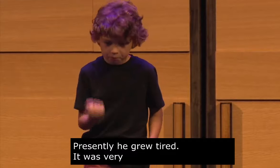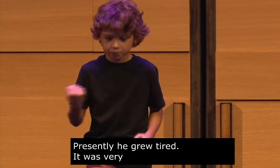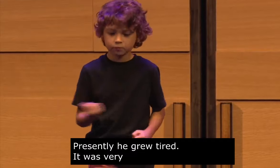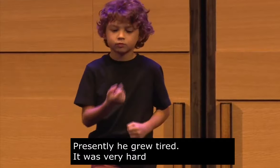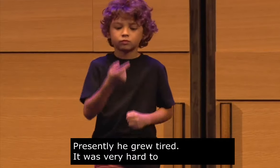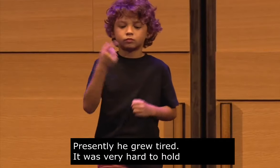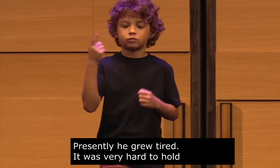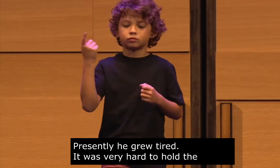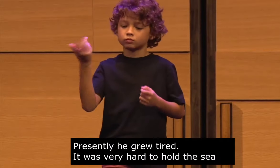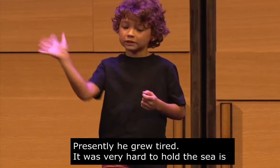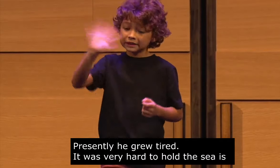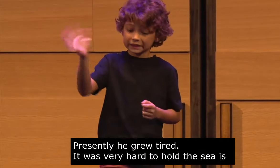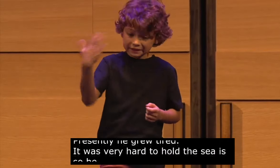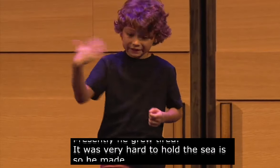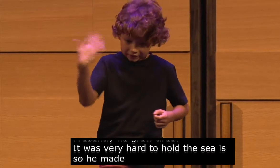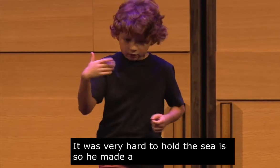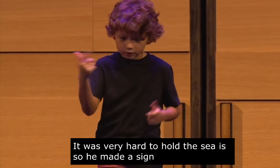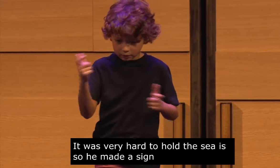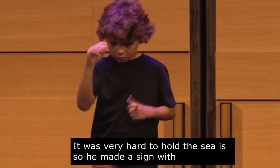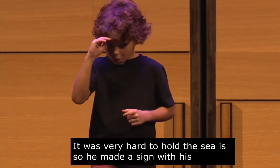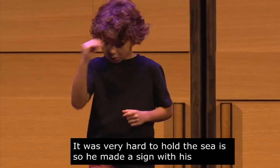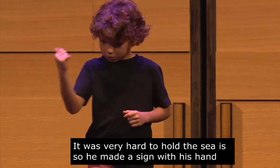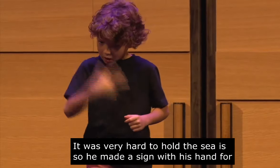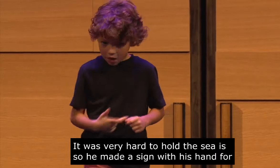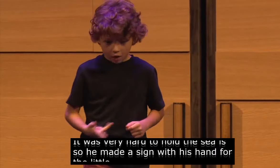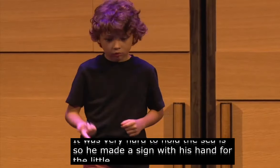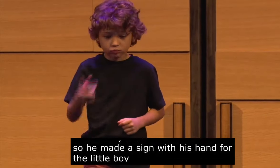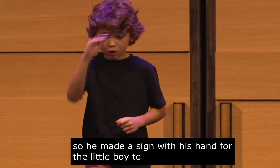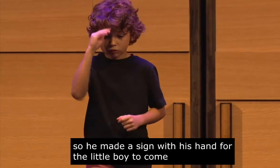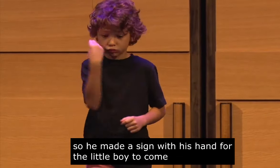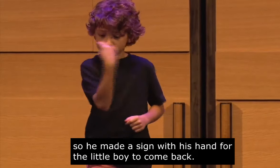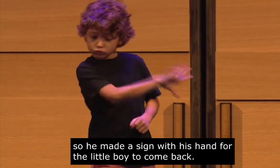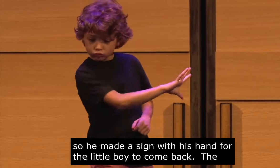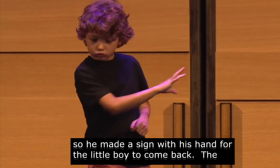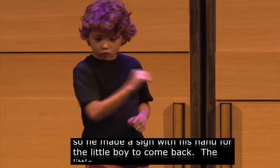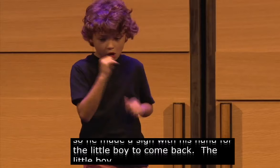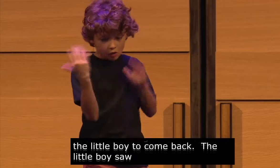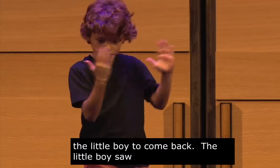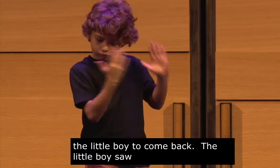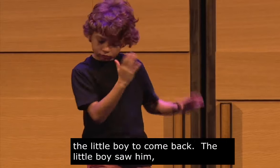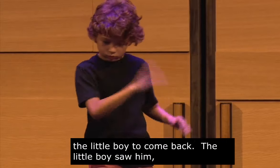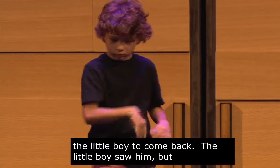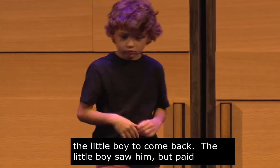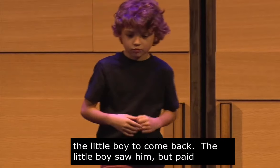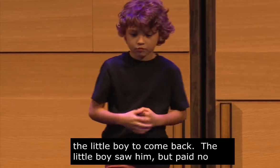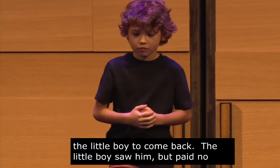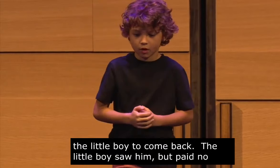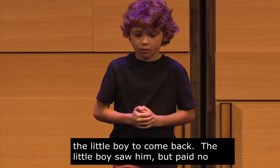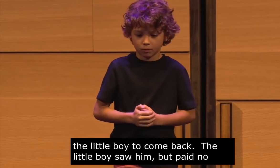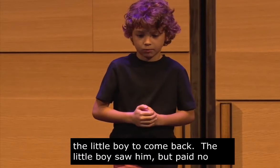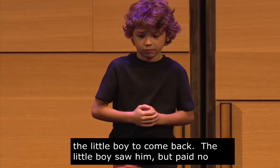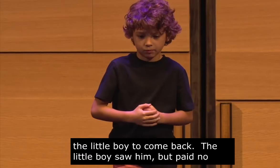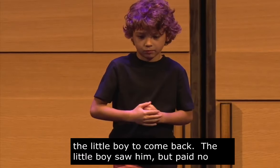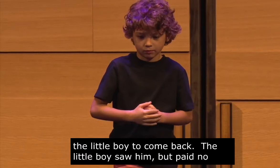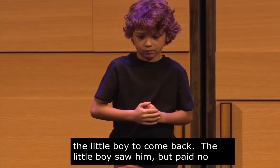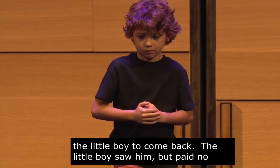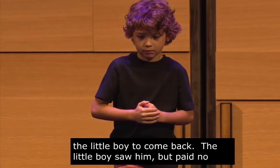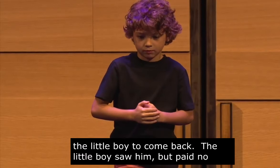sea. So he made a sign with his hand for the little boy to come back. The little boy saw him, but paid no attention.